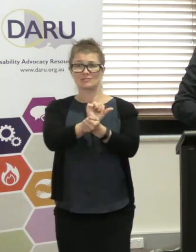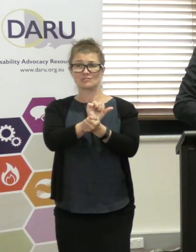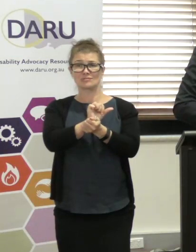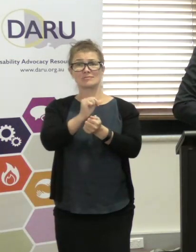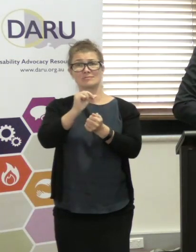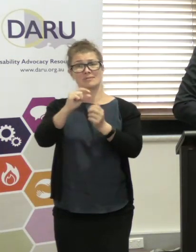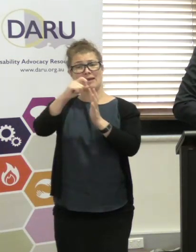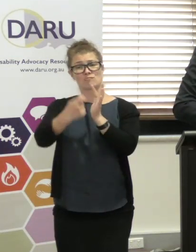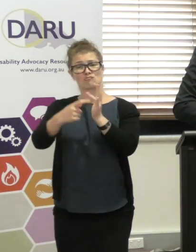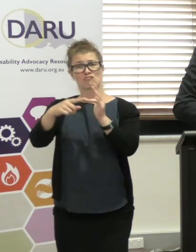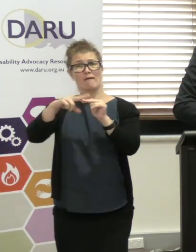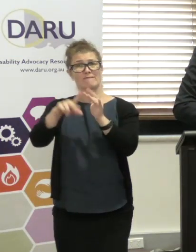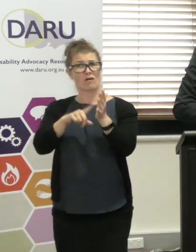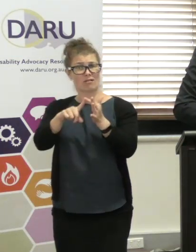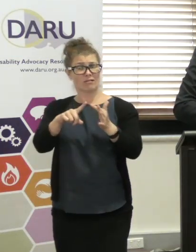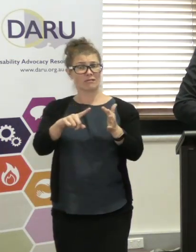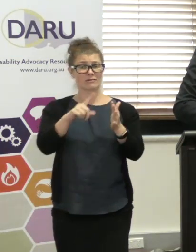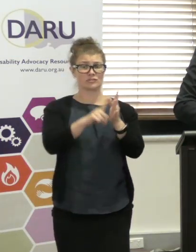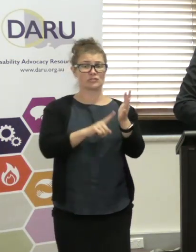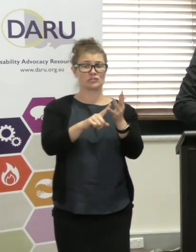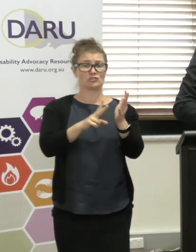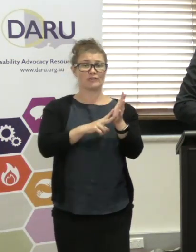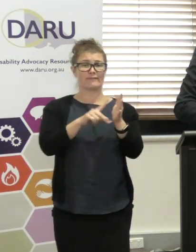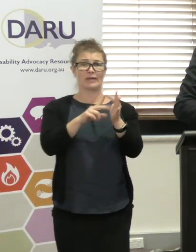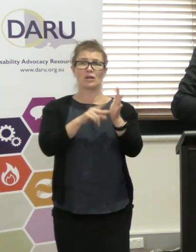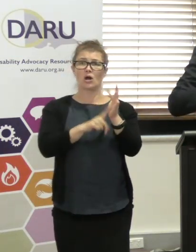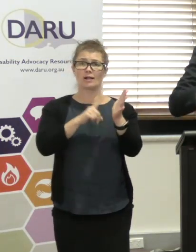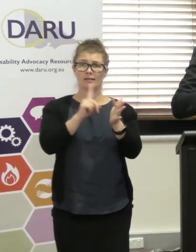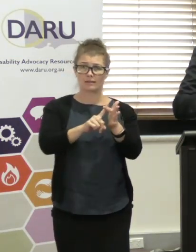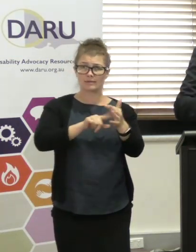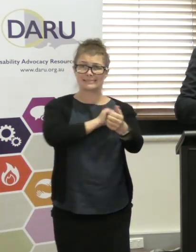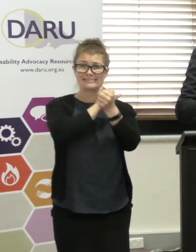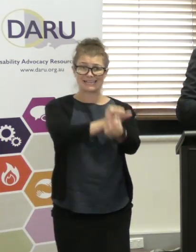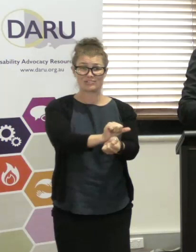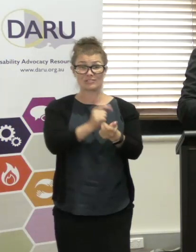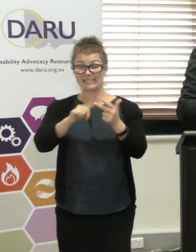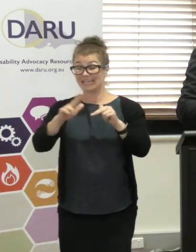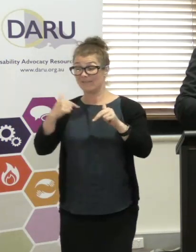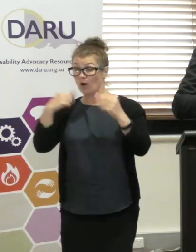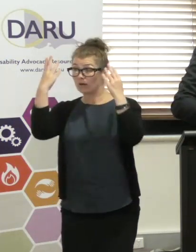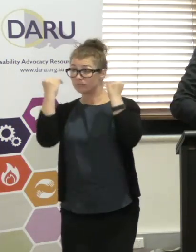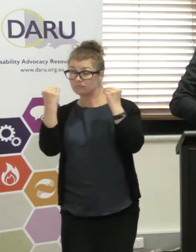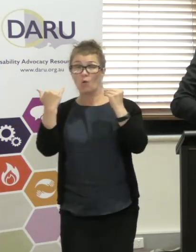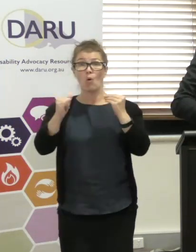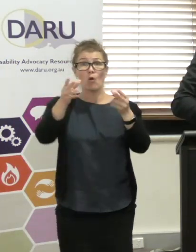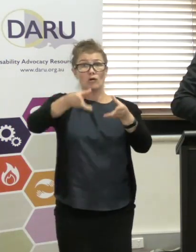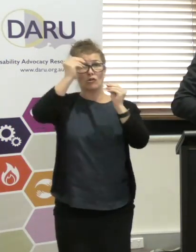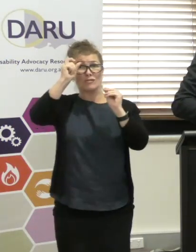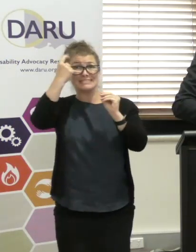Aboriginal people with cognitive and hearing and trauma. That's a profile. Now, this might be